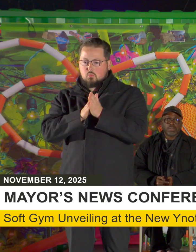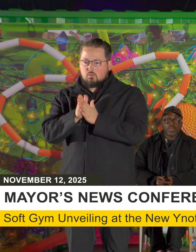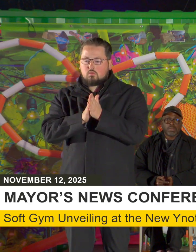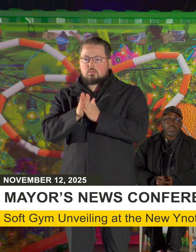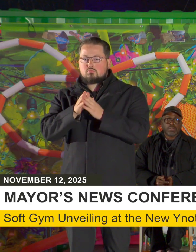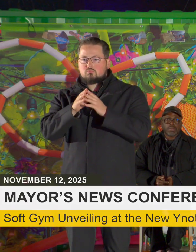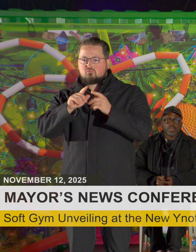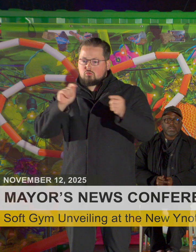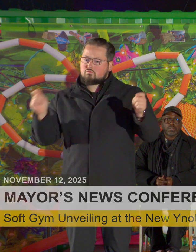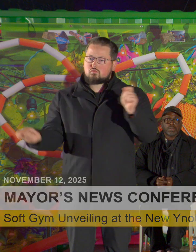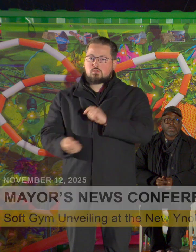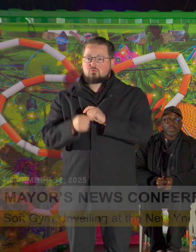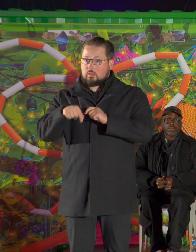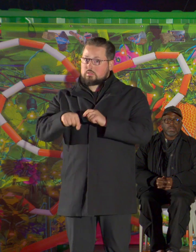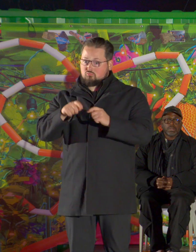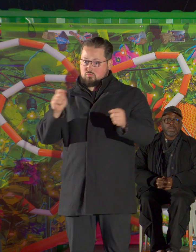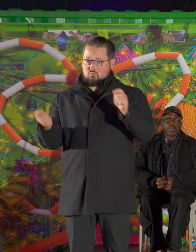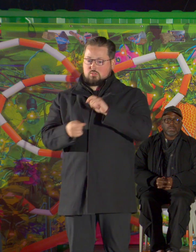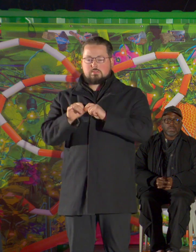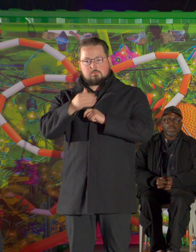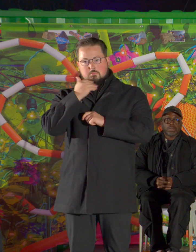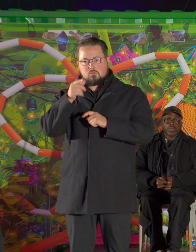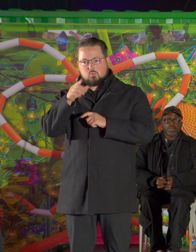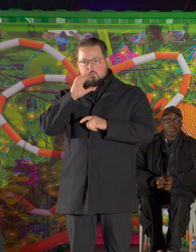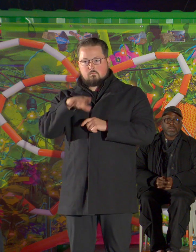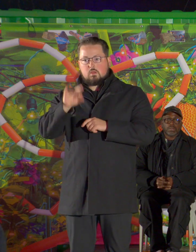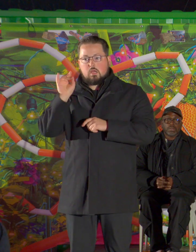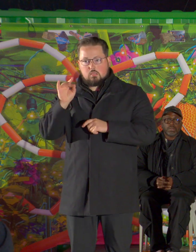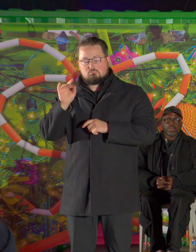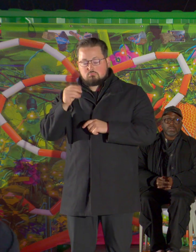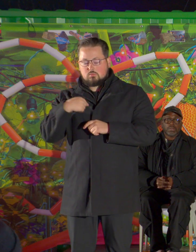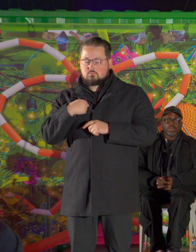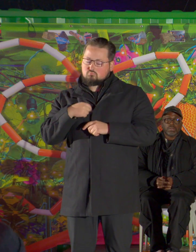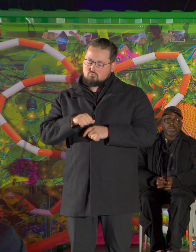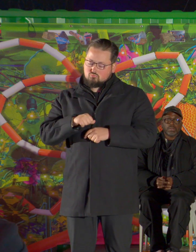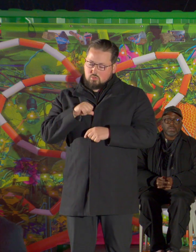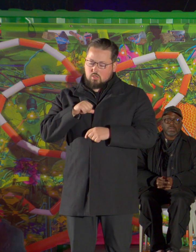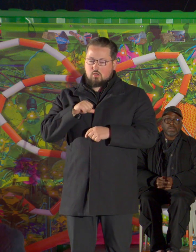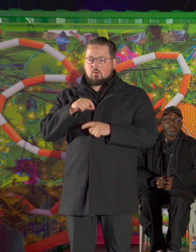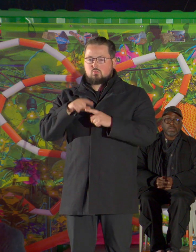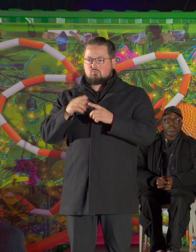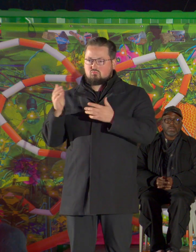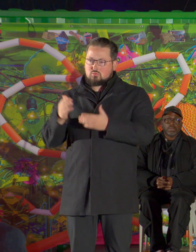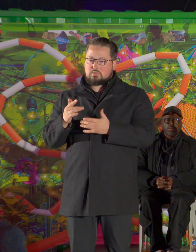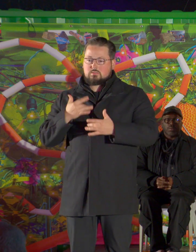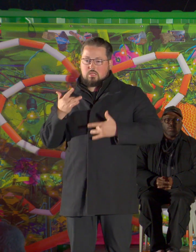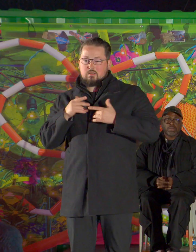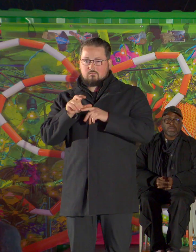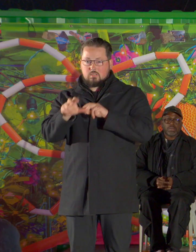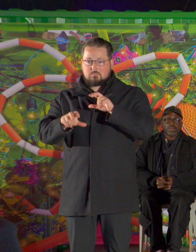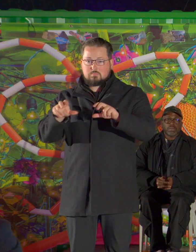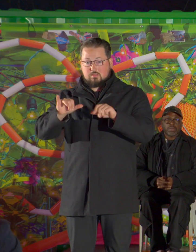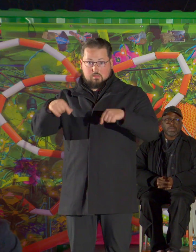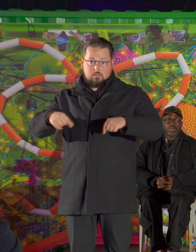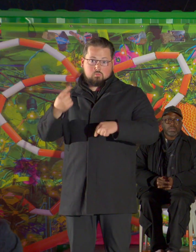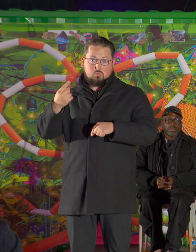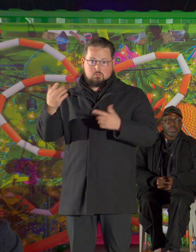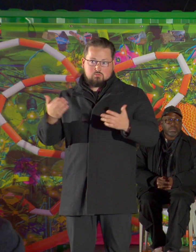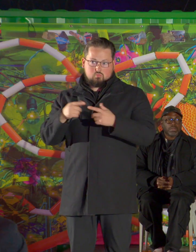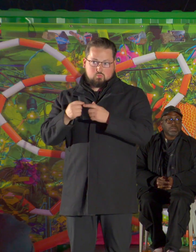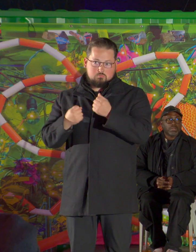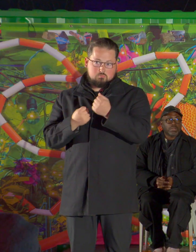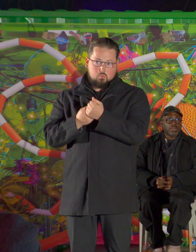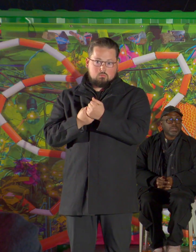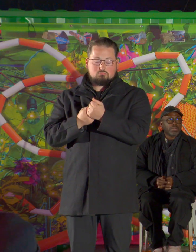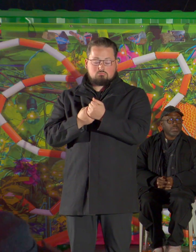that's the best kind of transformation that you will find. And I couldn't be prouder to be bringing exciting investments like this one here to support it.